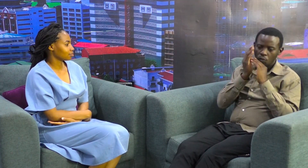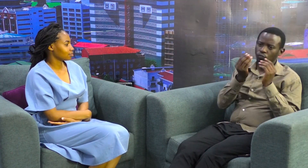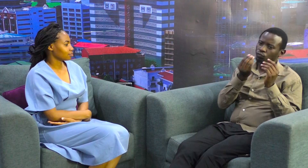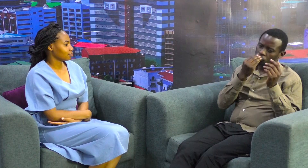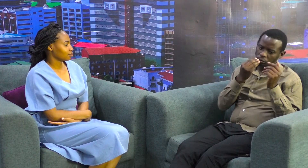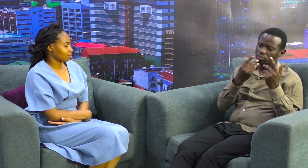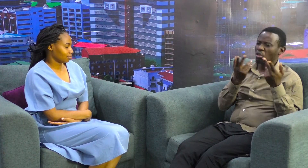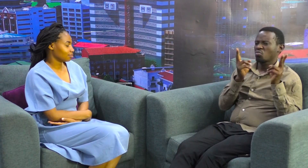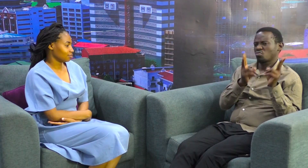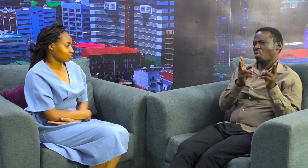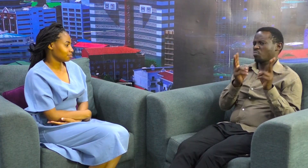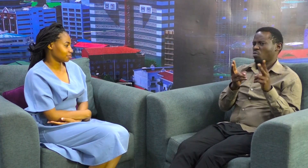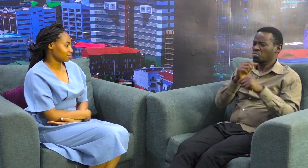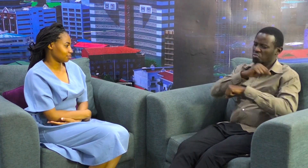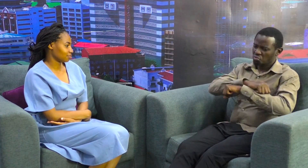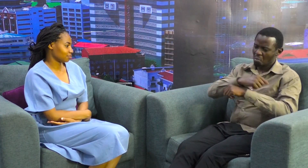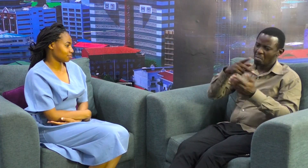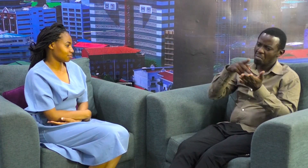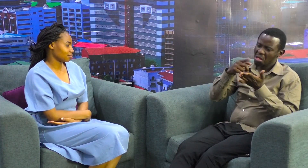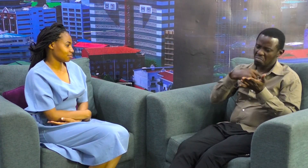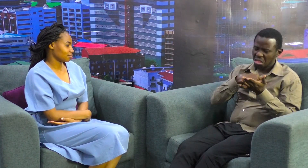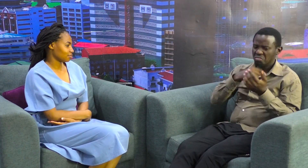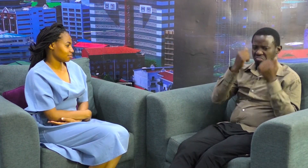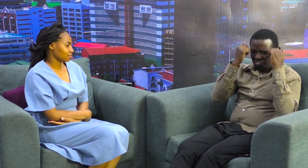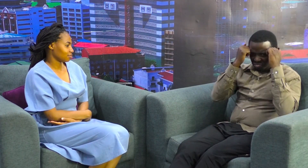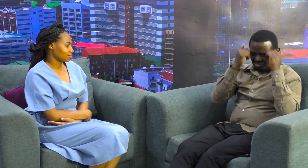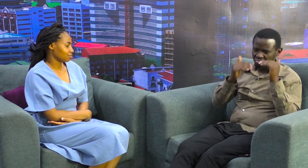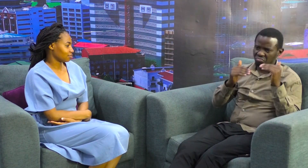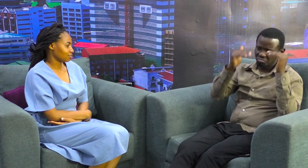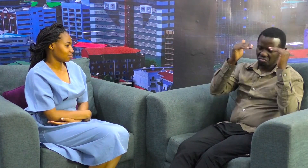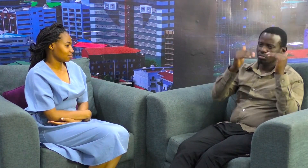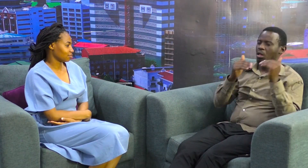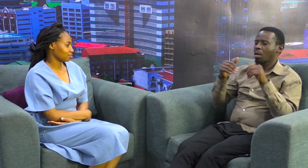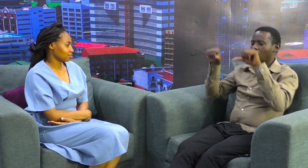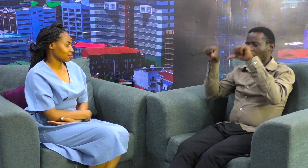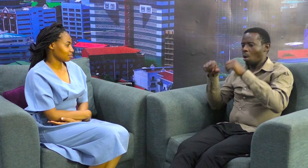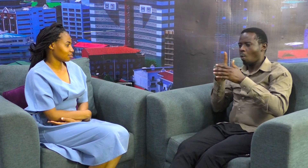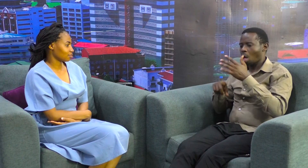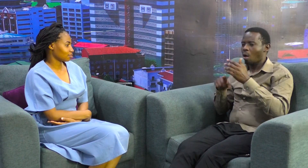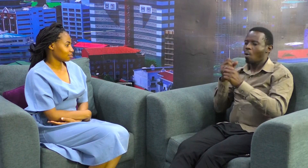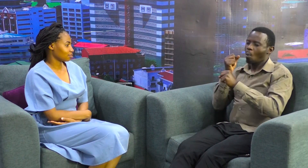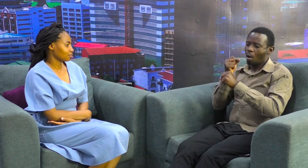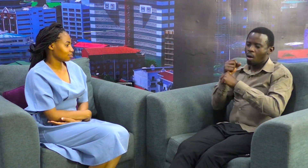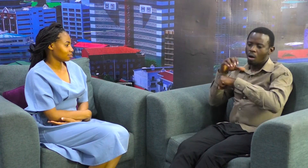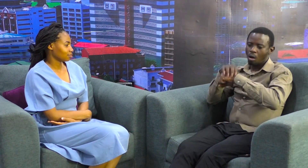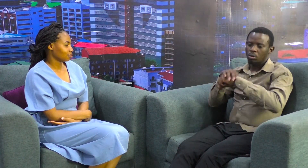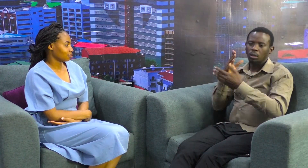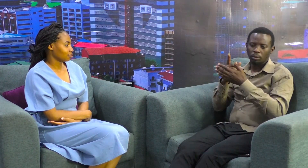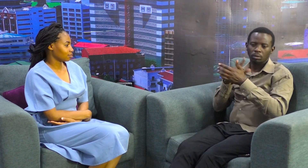good. The sleep, the how they cared for me, feeding, schooling, it was all good.